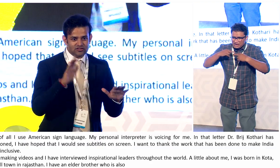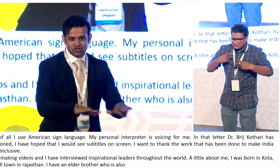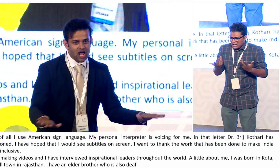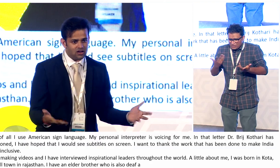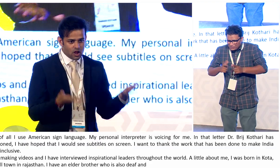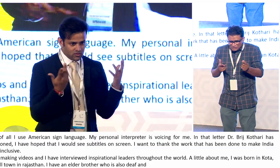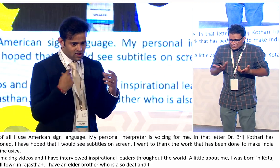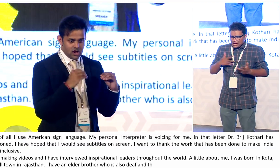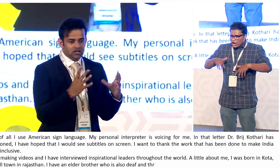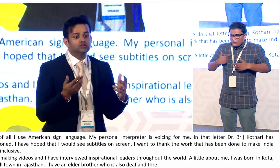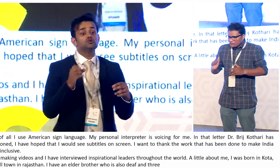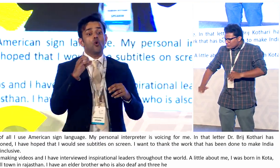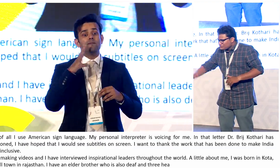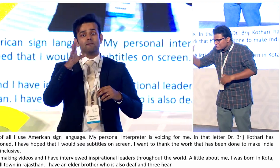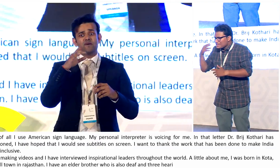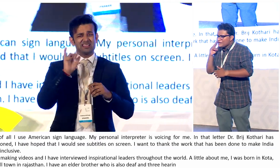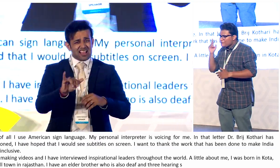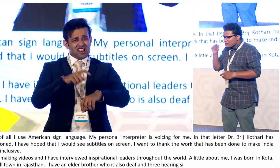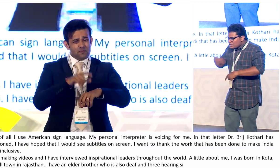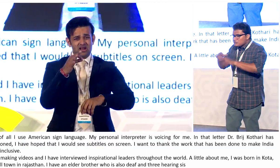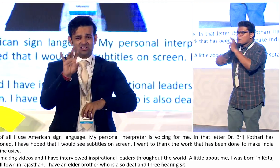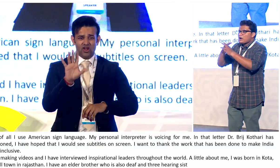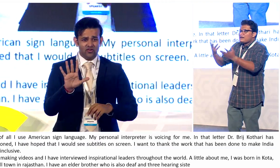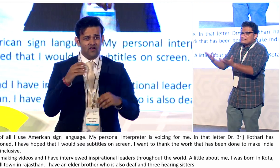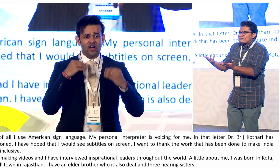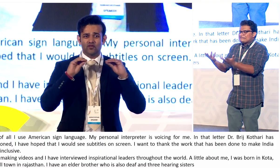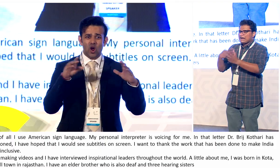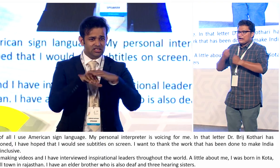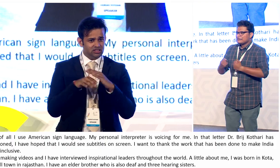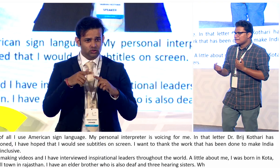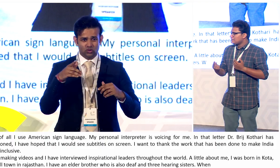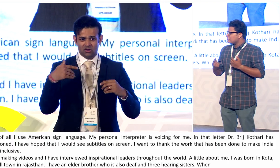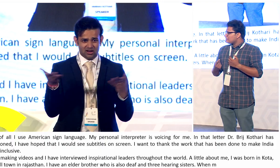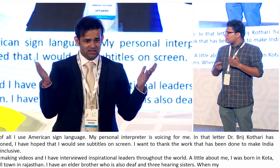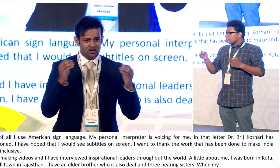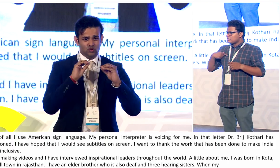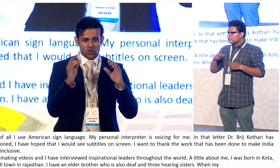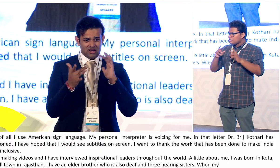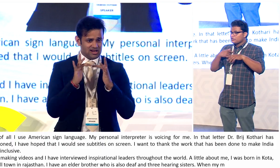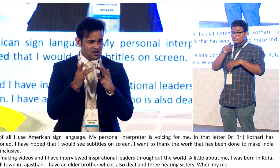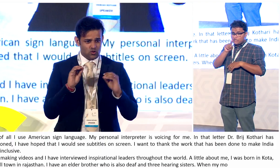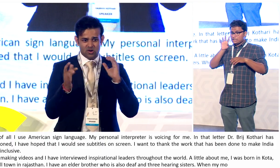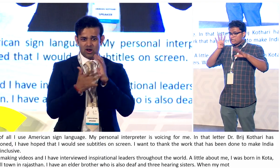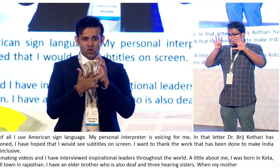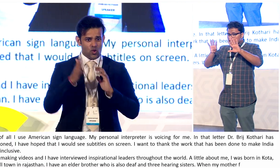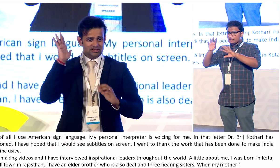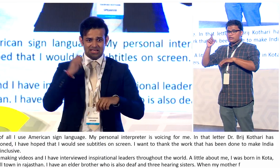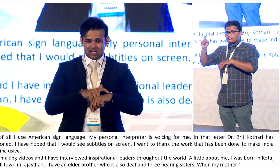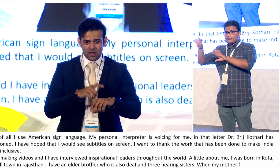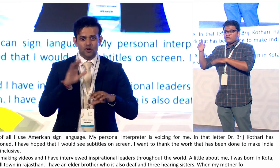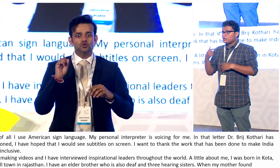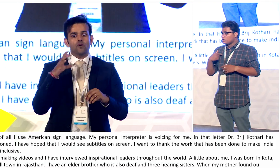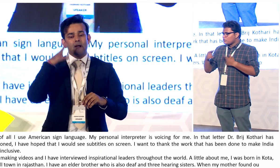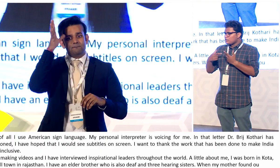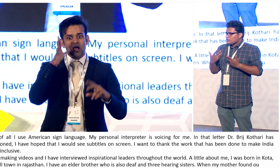figure out, how do I raise a deaf child in this world? And again, you have to realize, in 1974, there was no internet. There